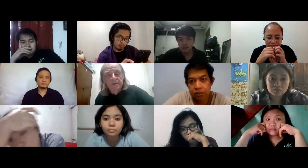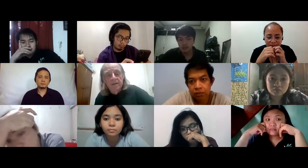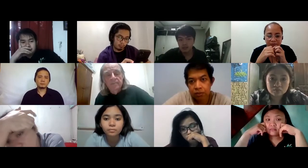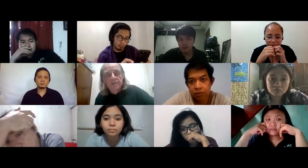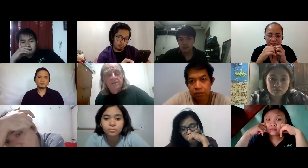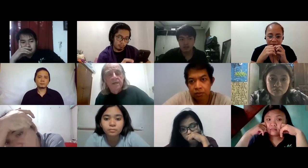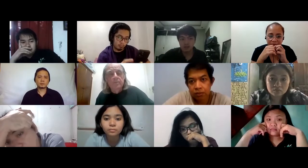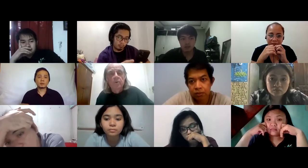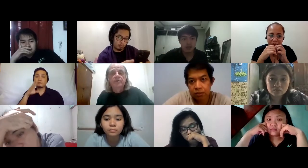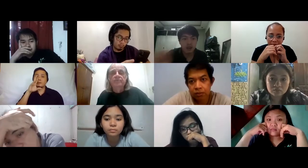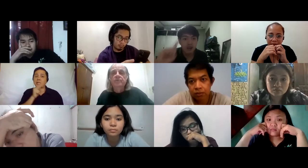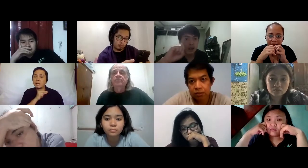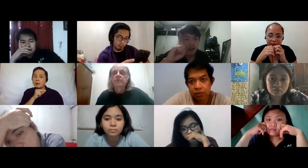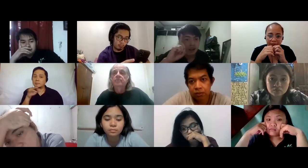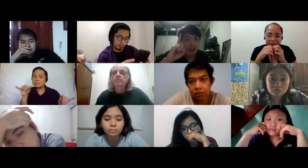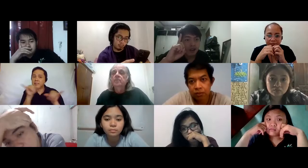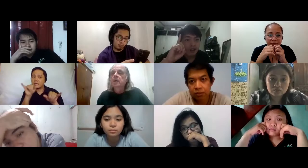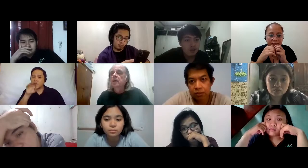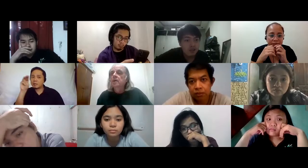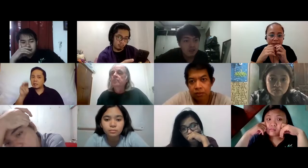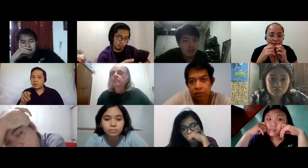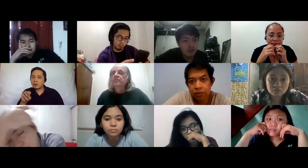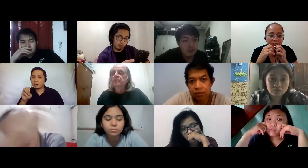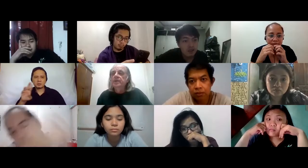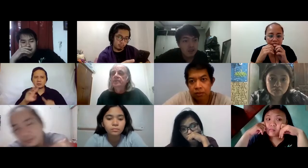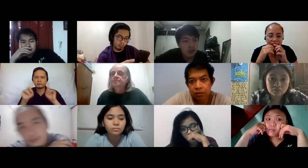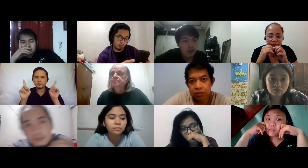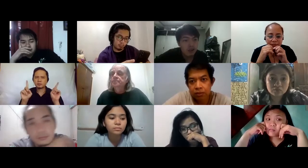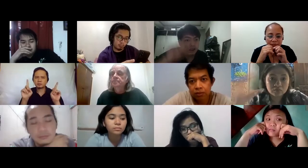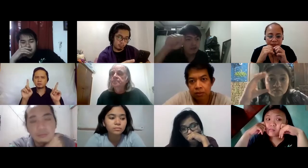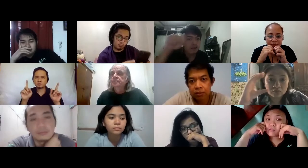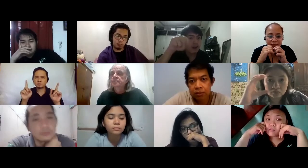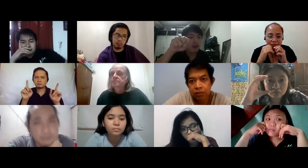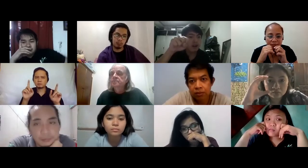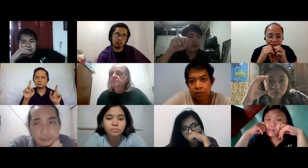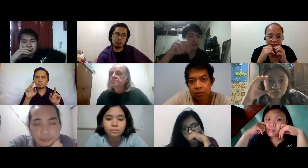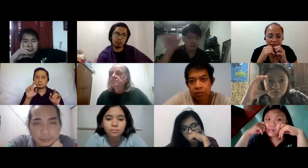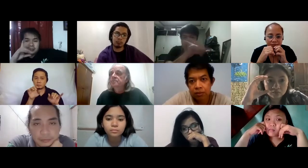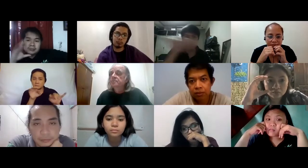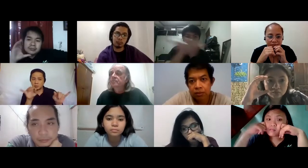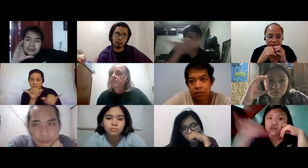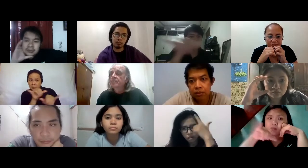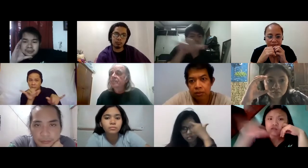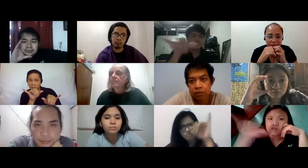is Vietnam the same or different from Philippines?